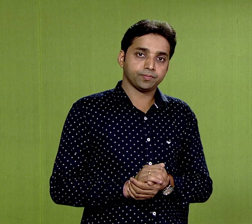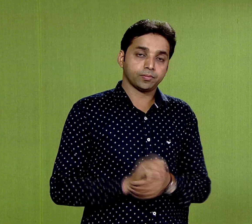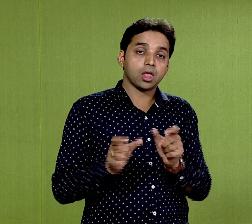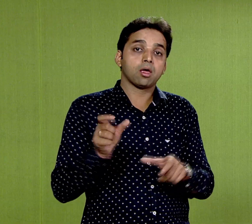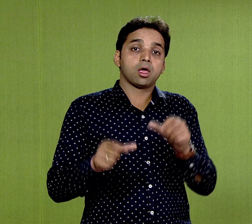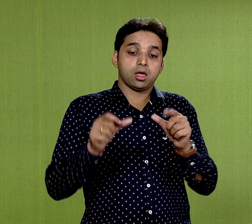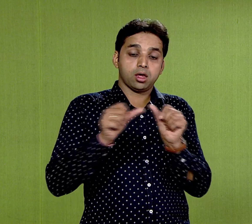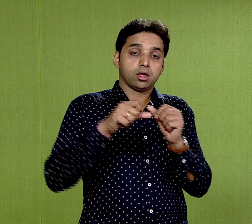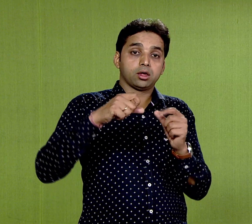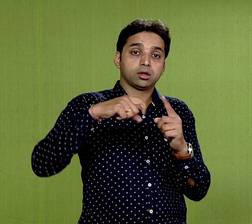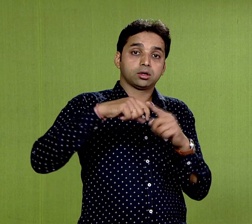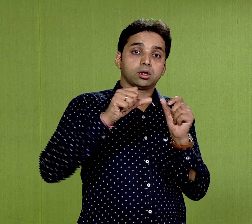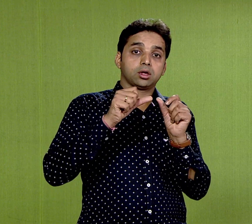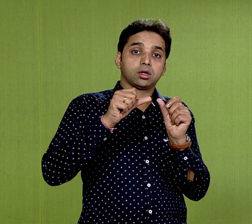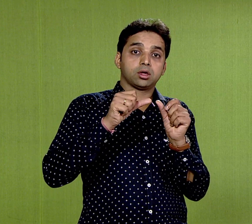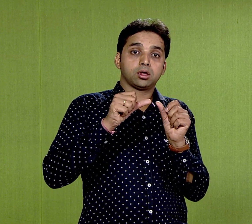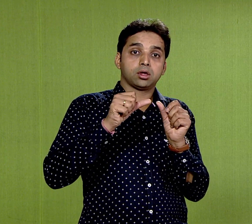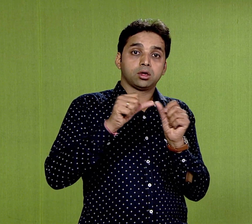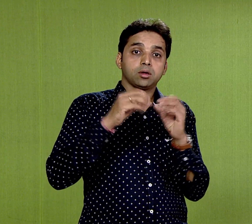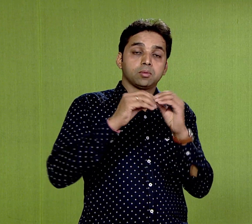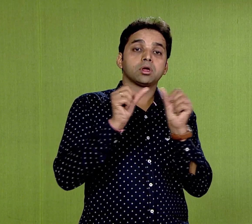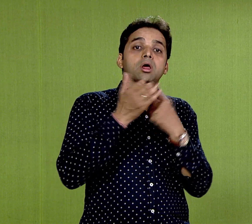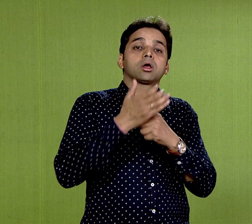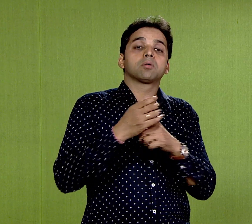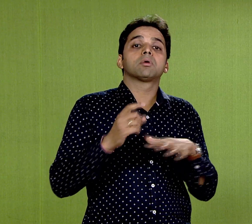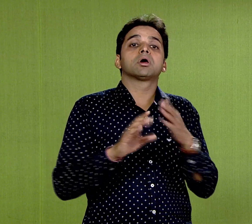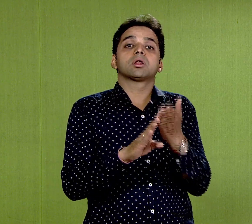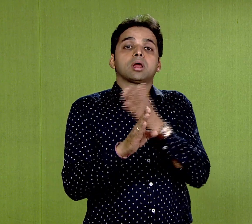Akbar and his successors